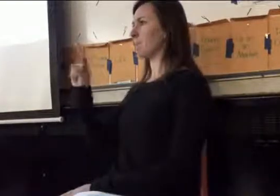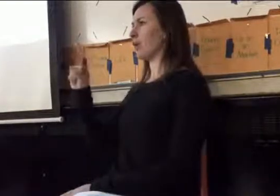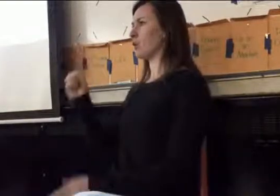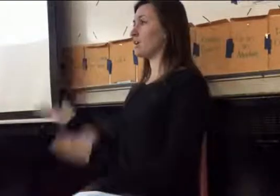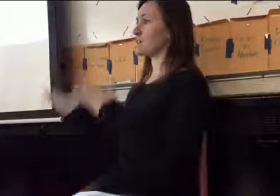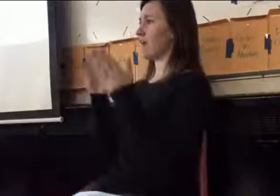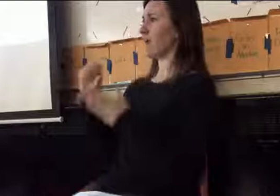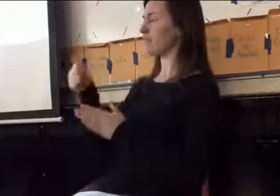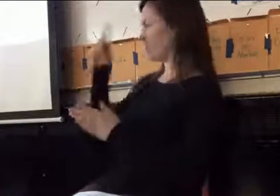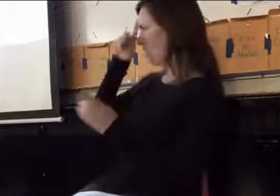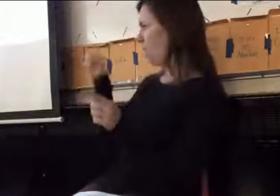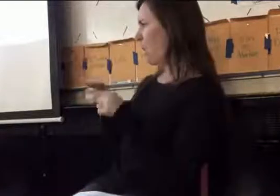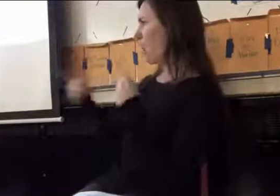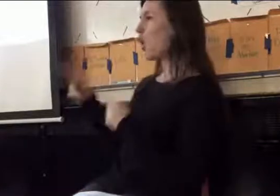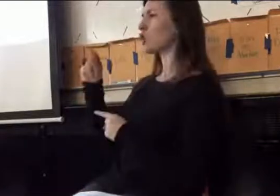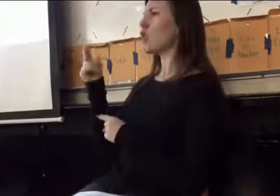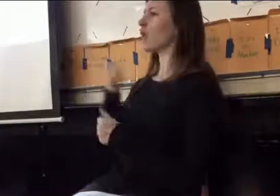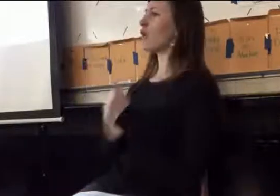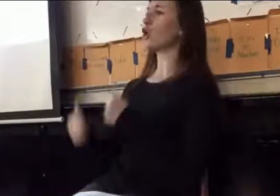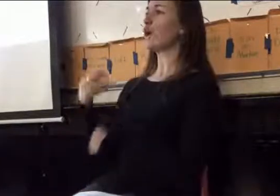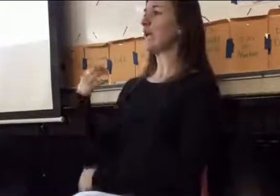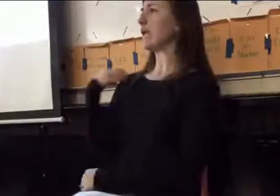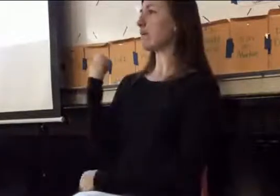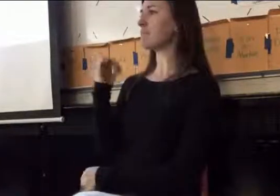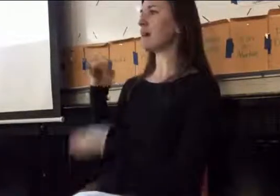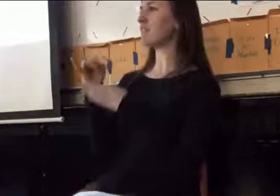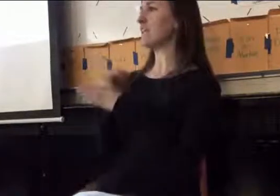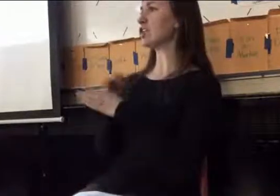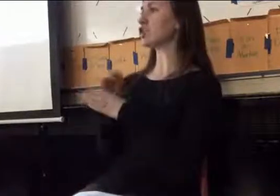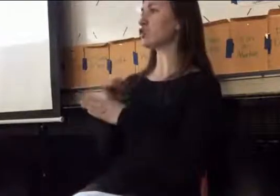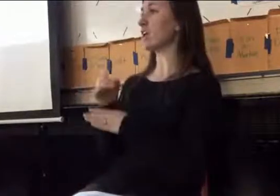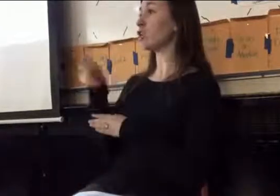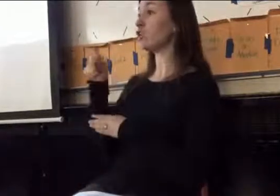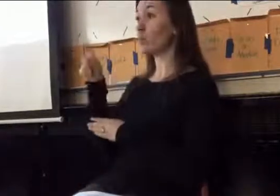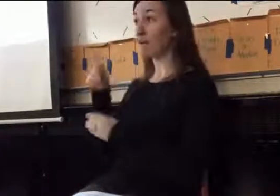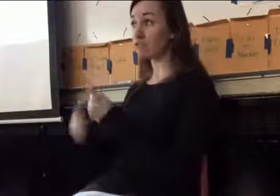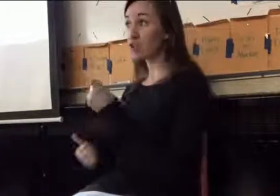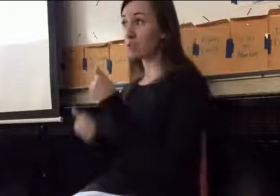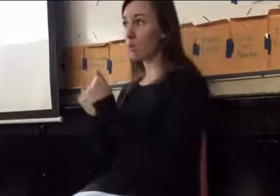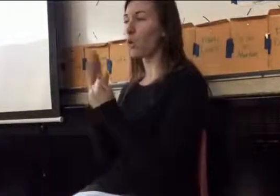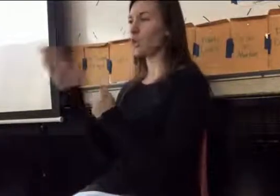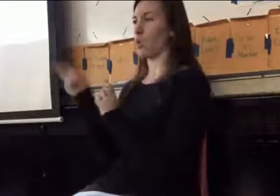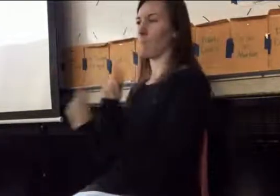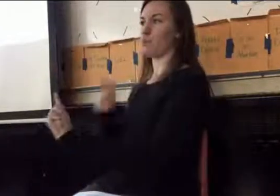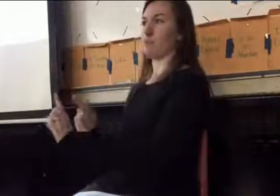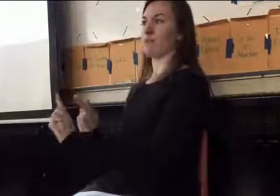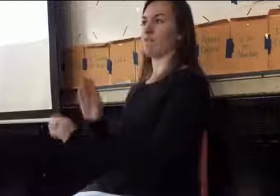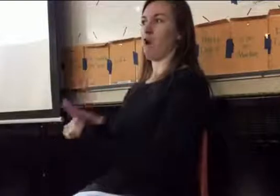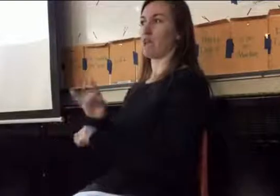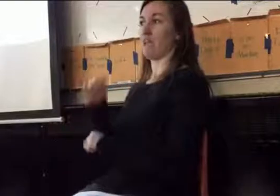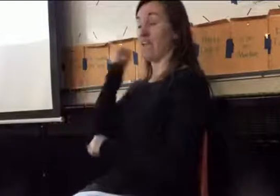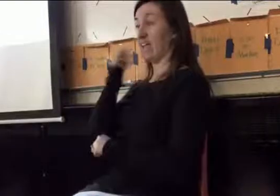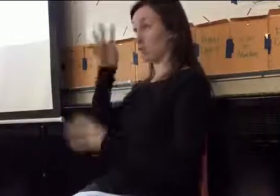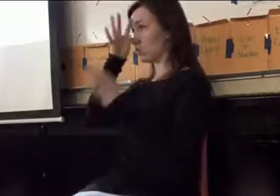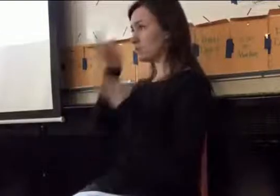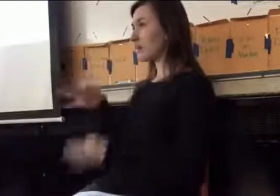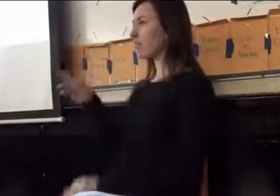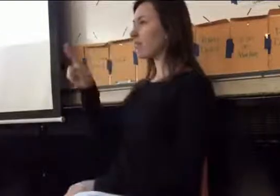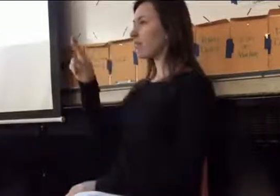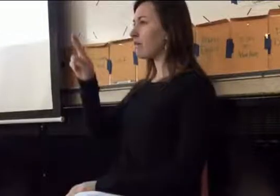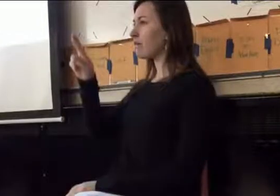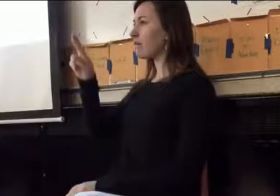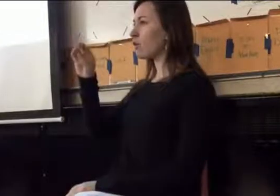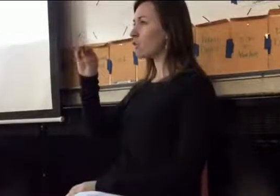of industry. You have to support your argument on those. So, for example, if you decide Rockefeller was a robber